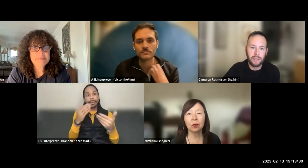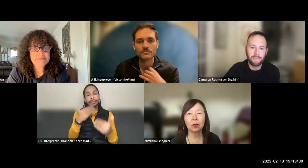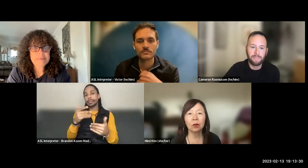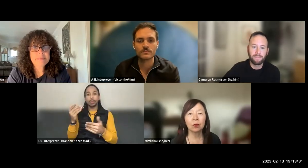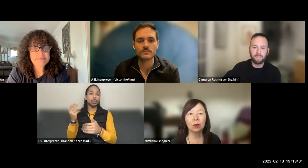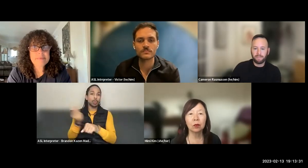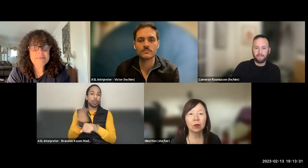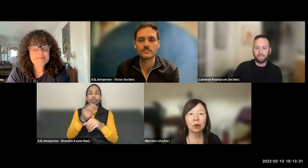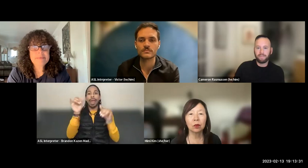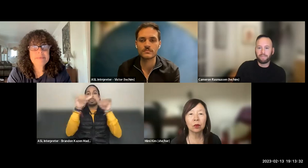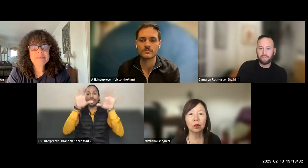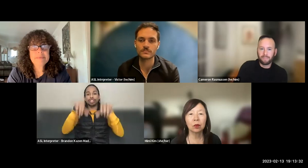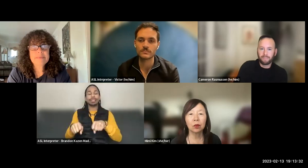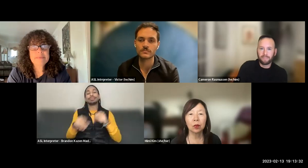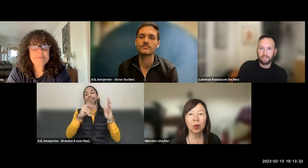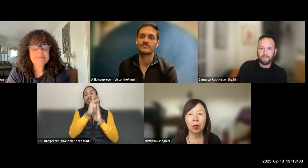to Mimi.